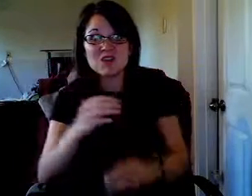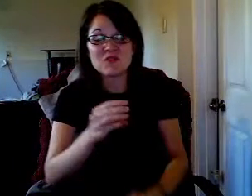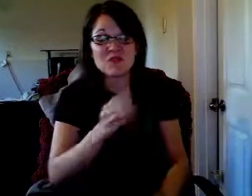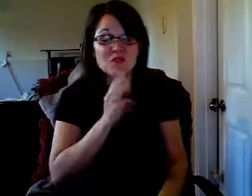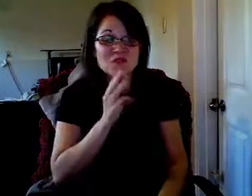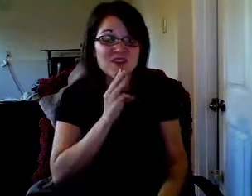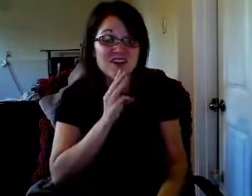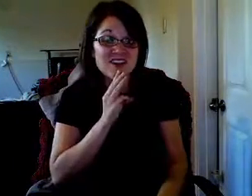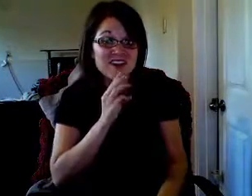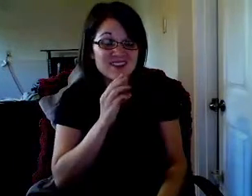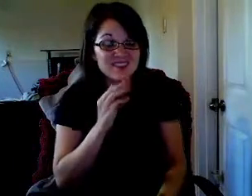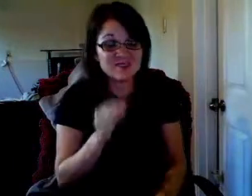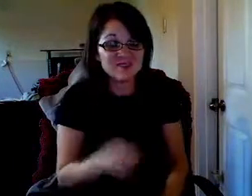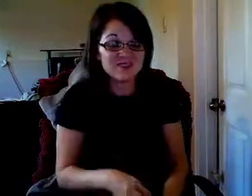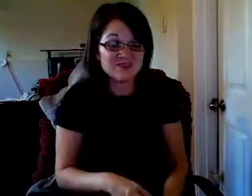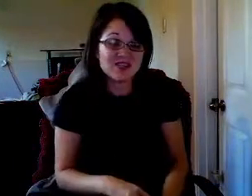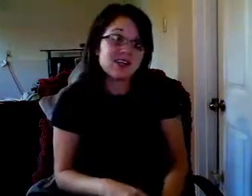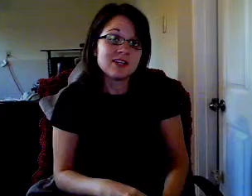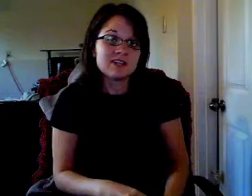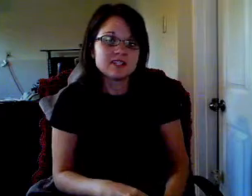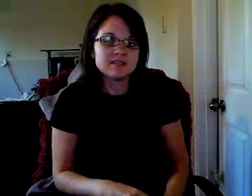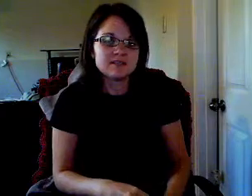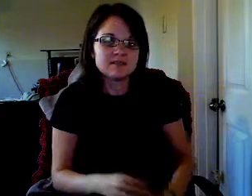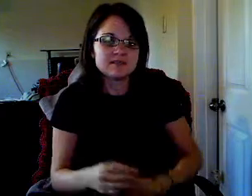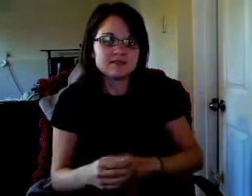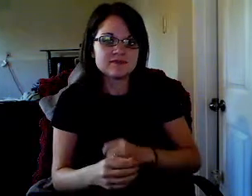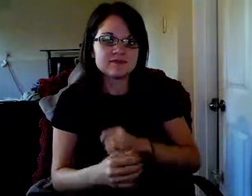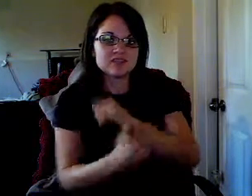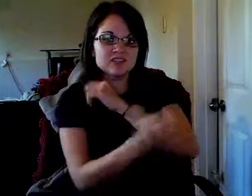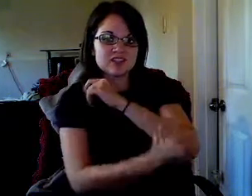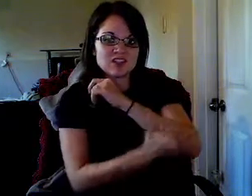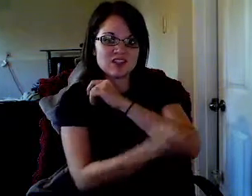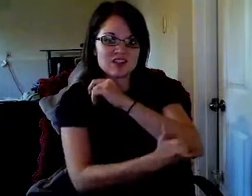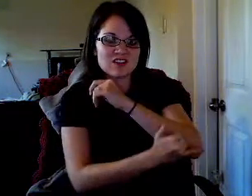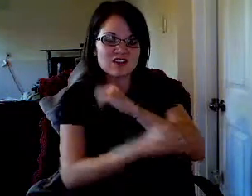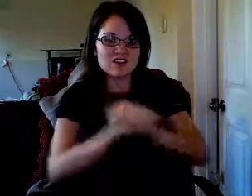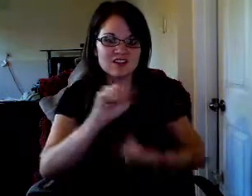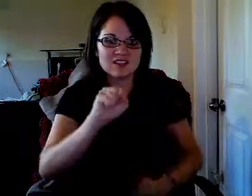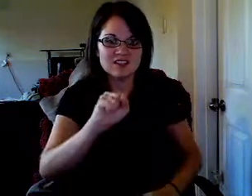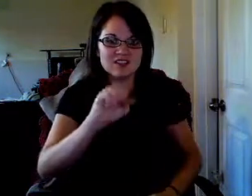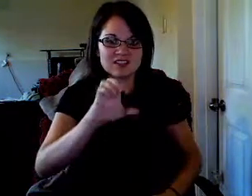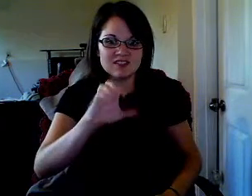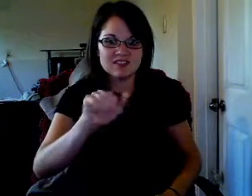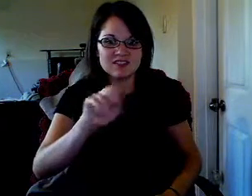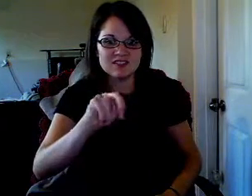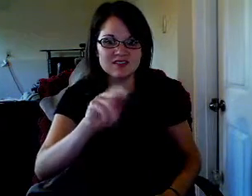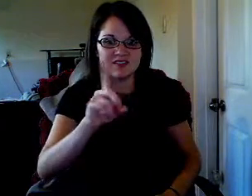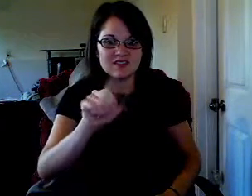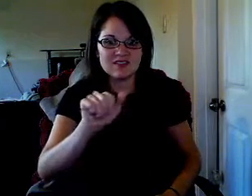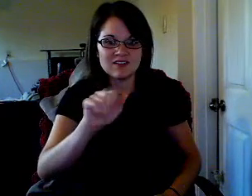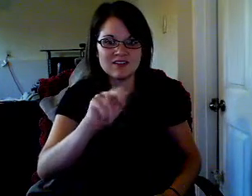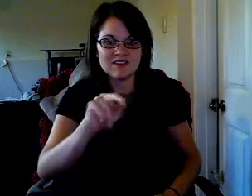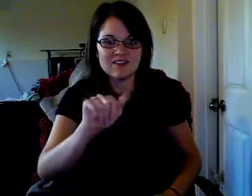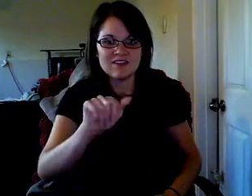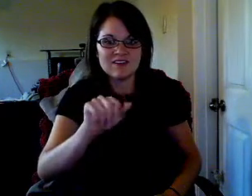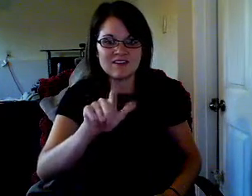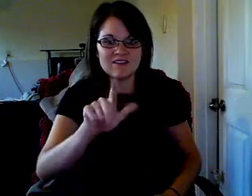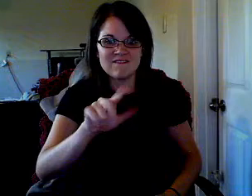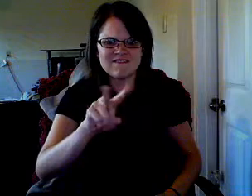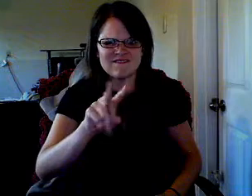crystal clear and contain no living creatures or plant life. Many of Britain's freshwater fish are threatened, and there has been reports of